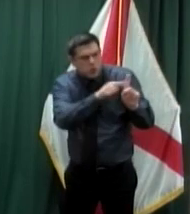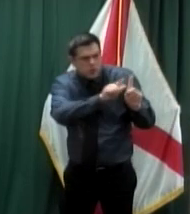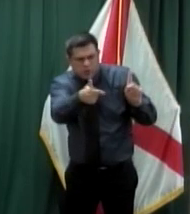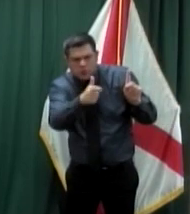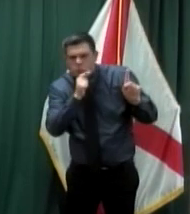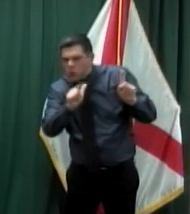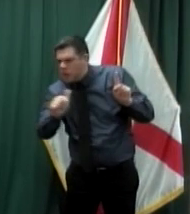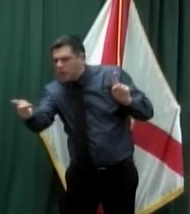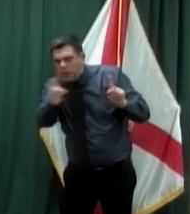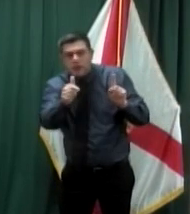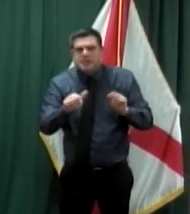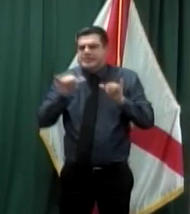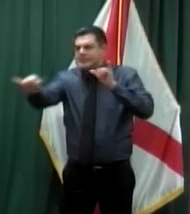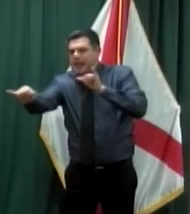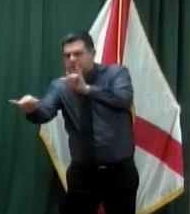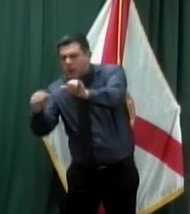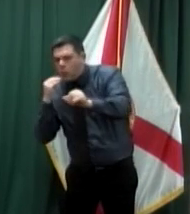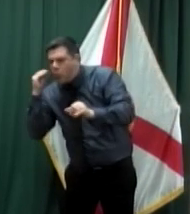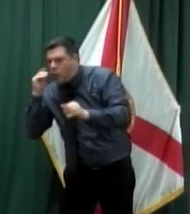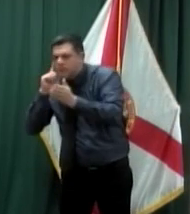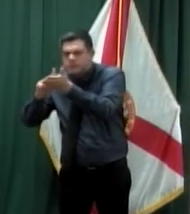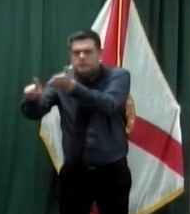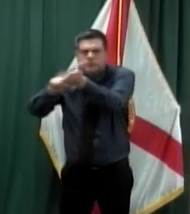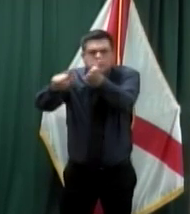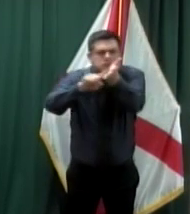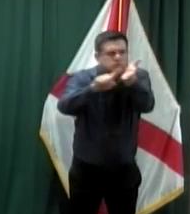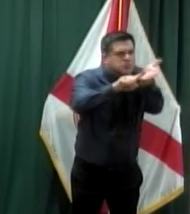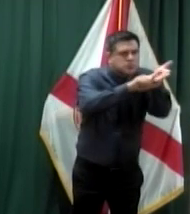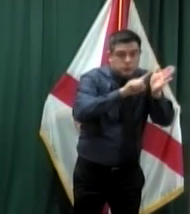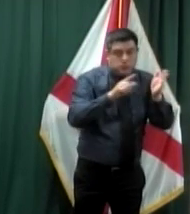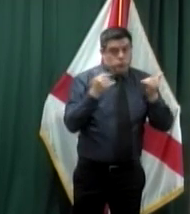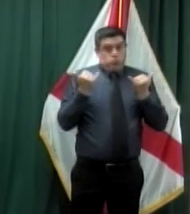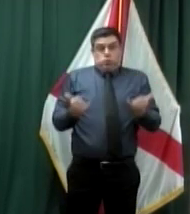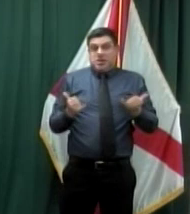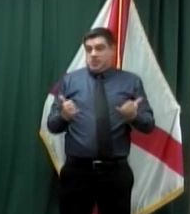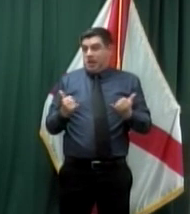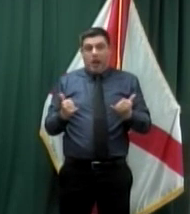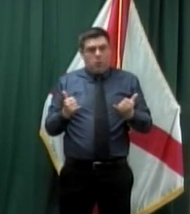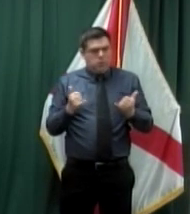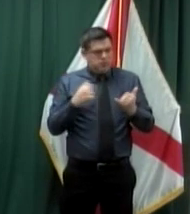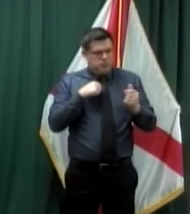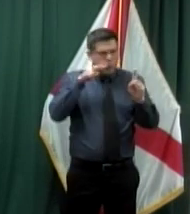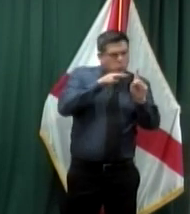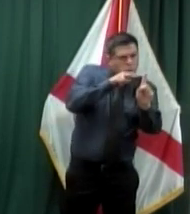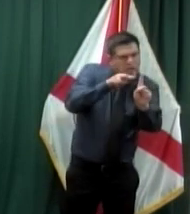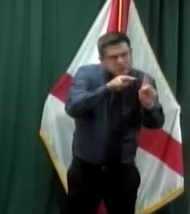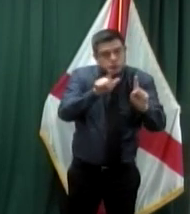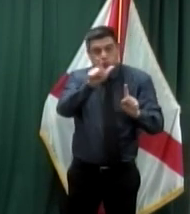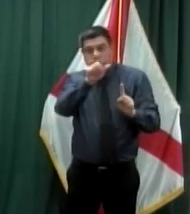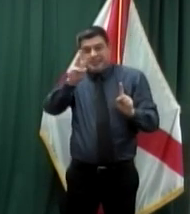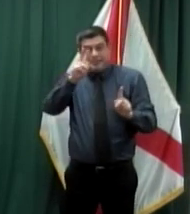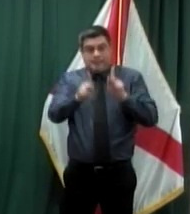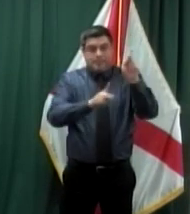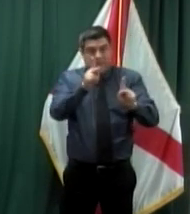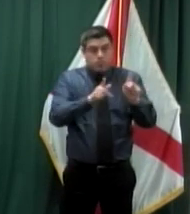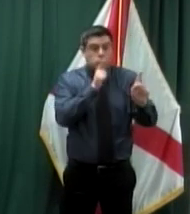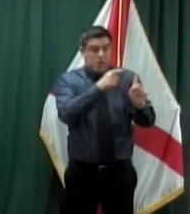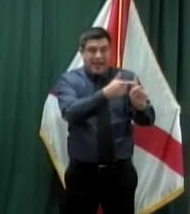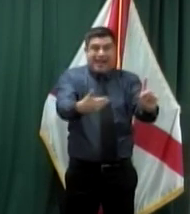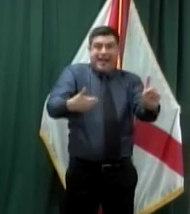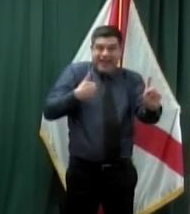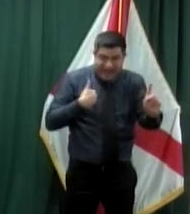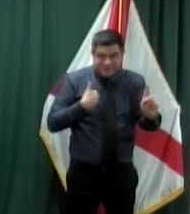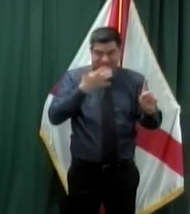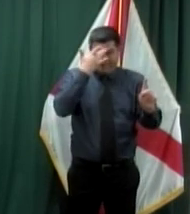positive. So we're monitoring 26 cases right now, persons under investigation, meaning those who have shown symptoms, but they're waiting for test